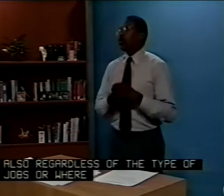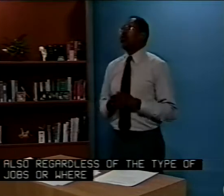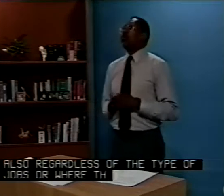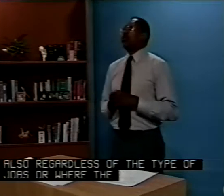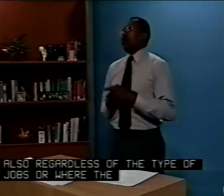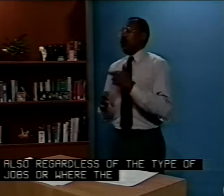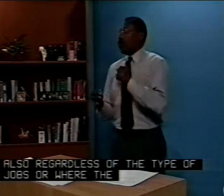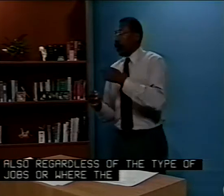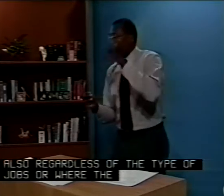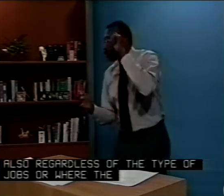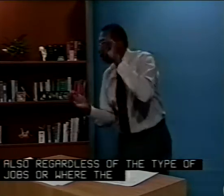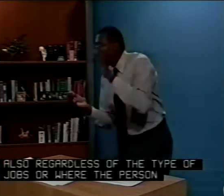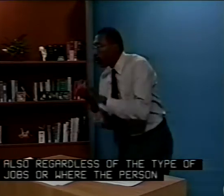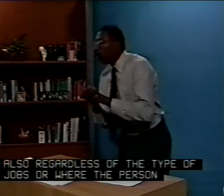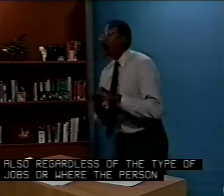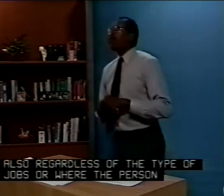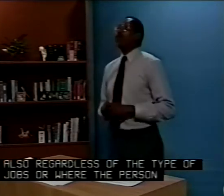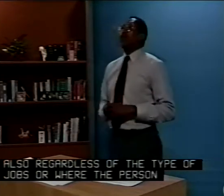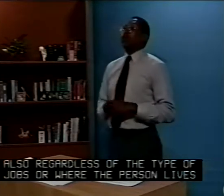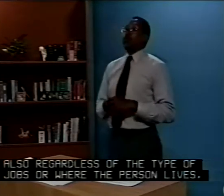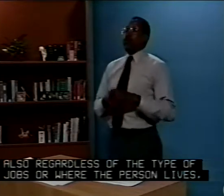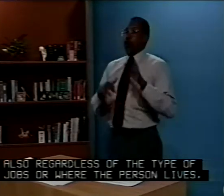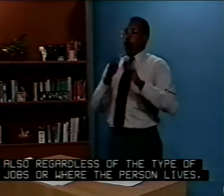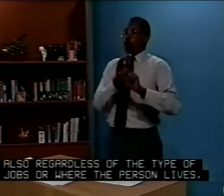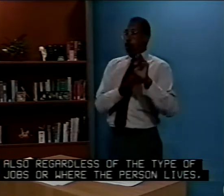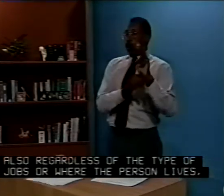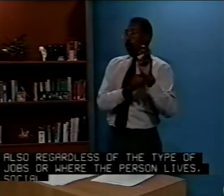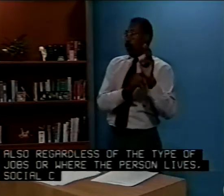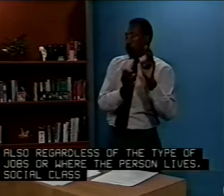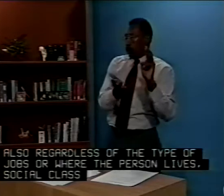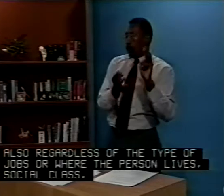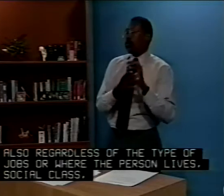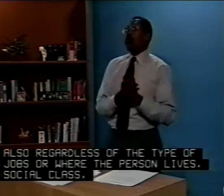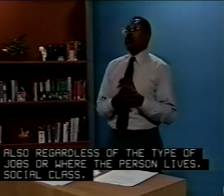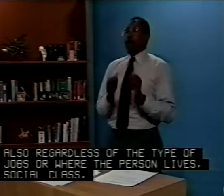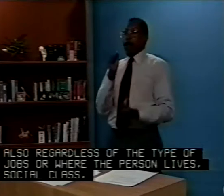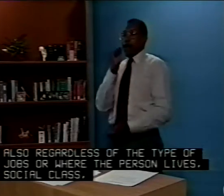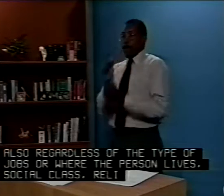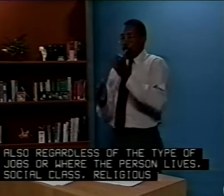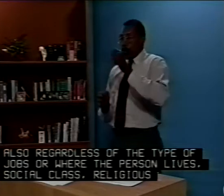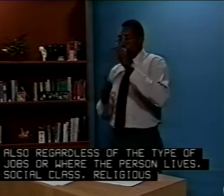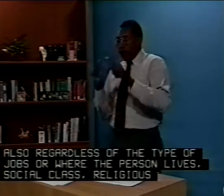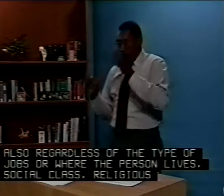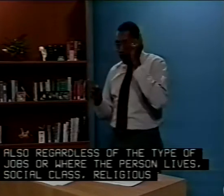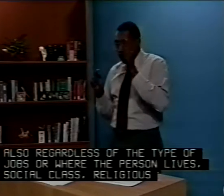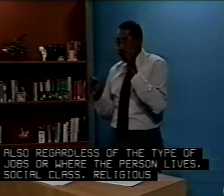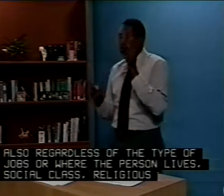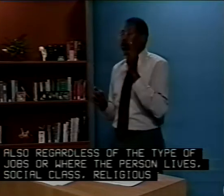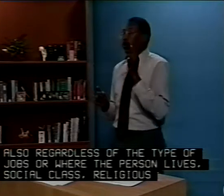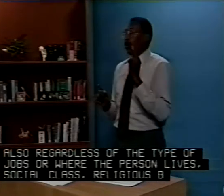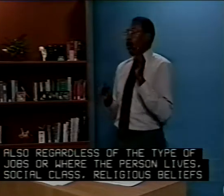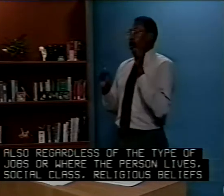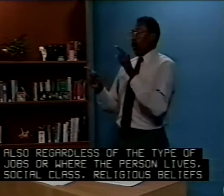social class, religious beliefs, whatever, most black people